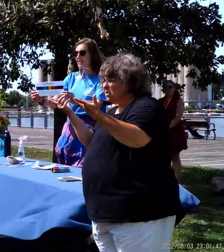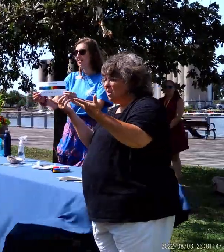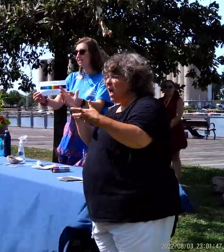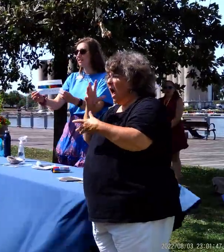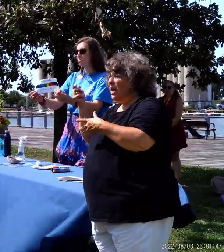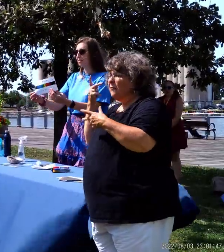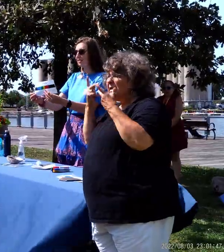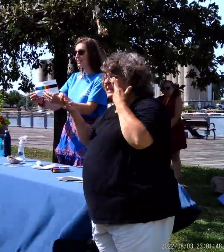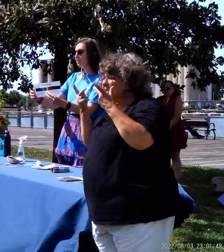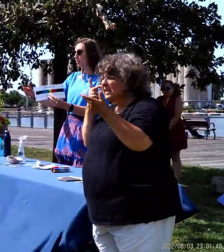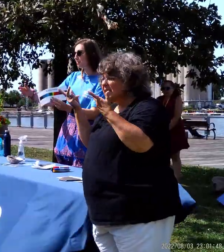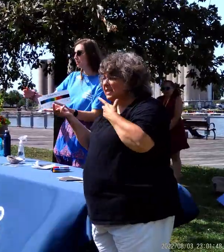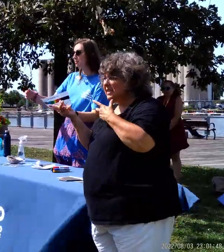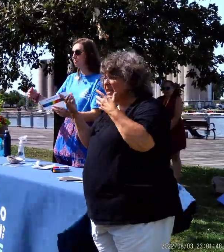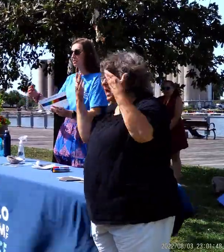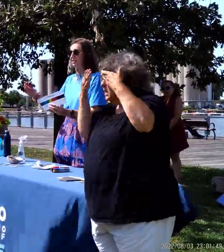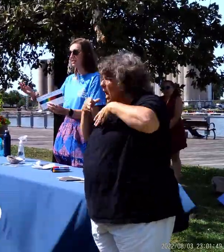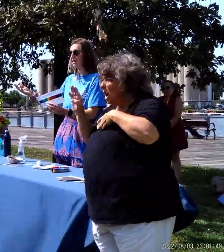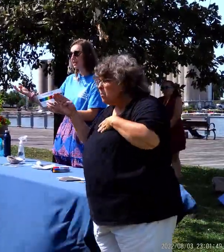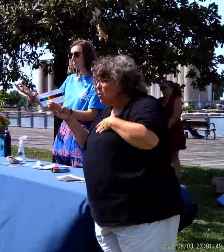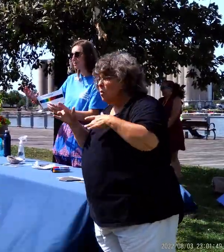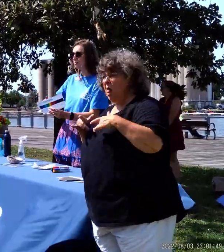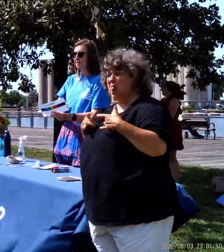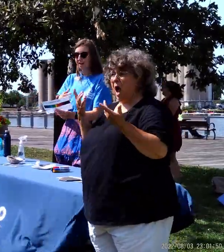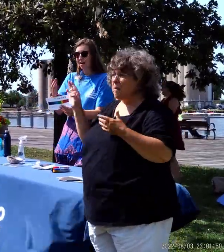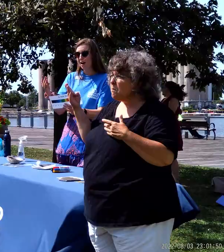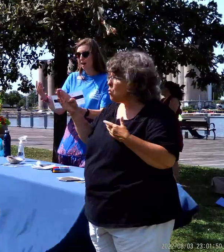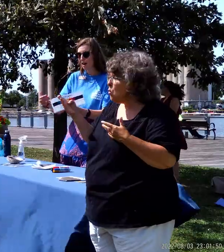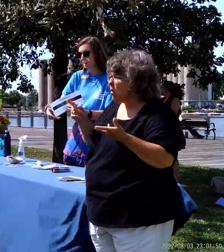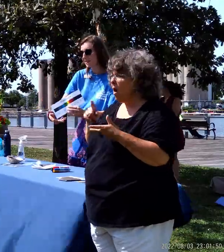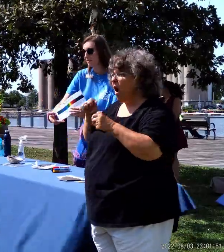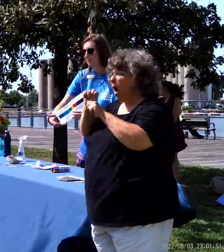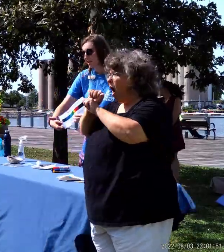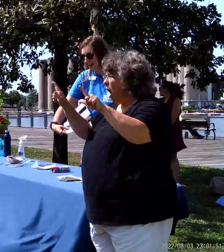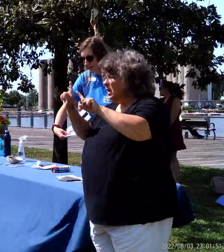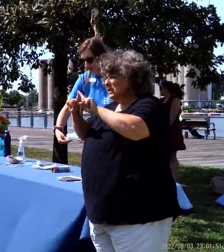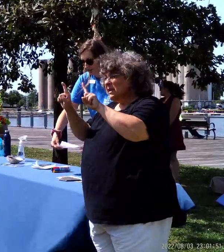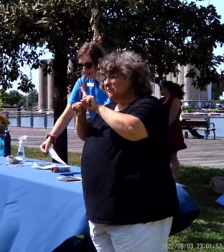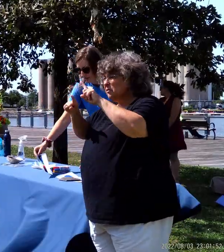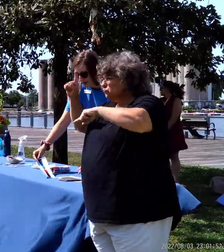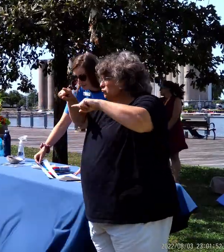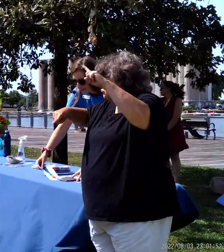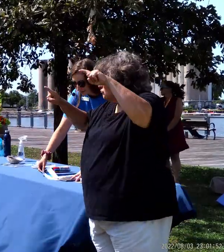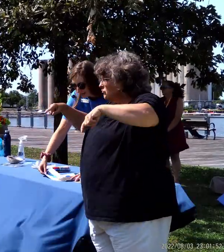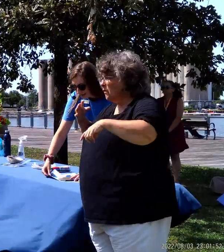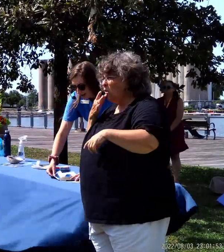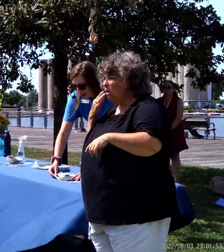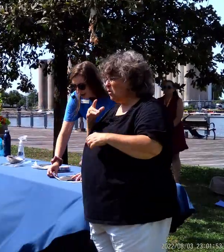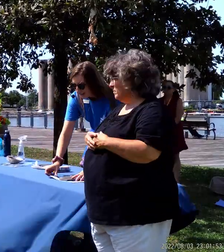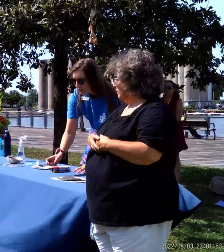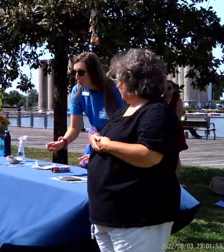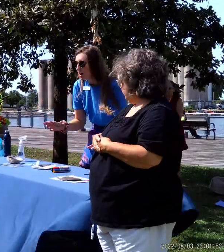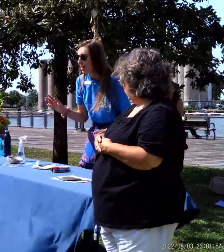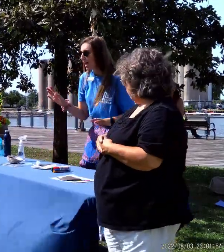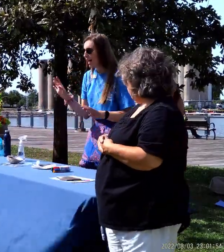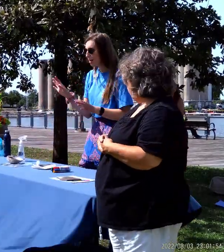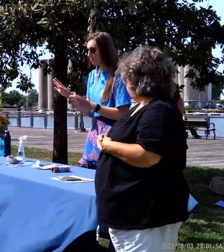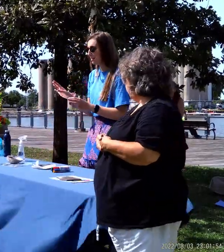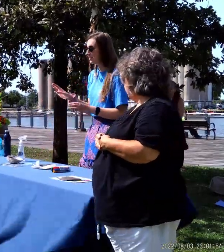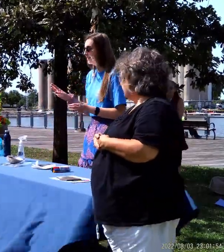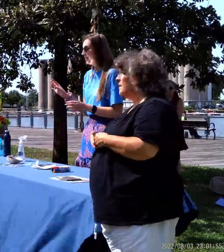and we can see dark blues, we can even see light blues, all different variations of them. All right, so